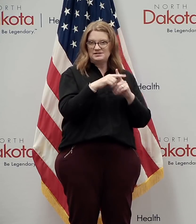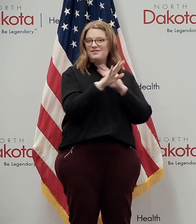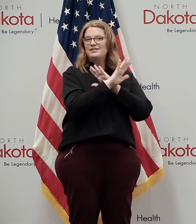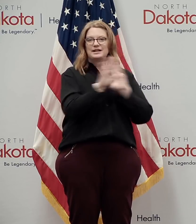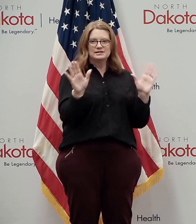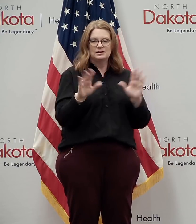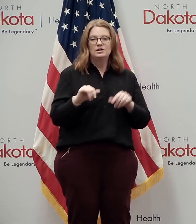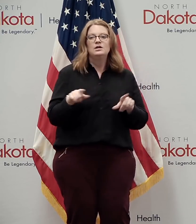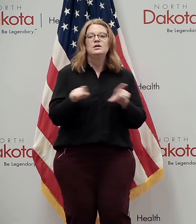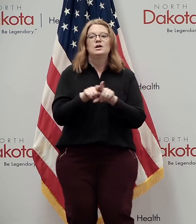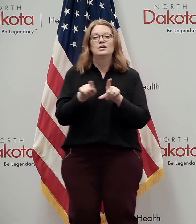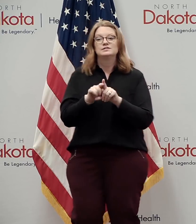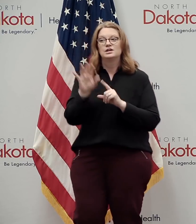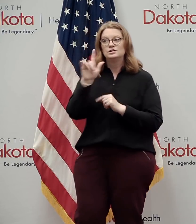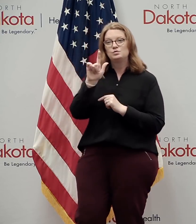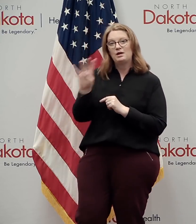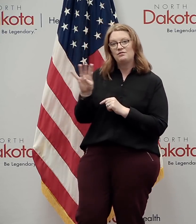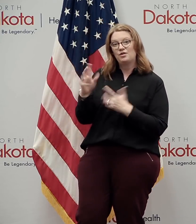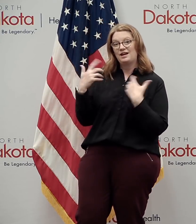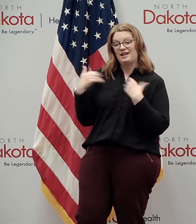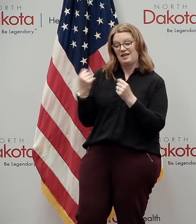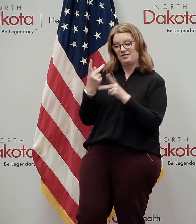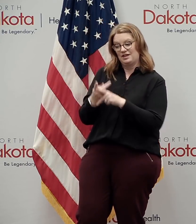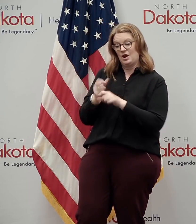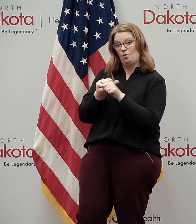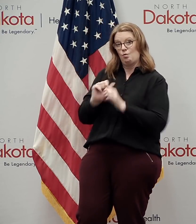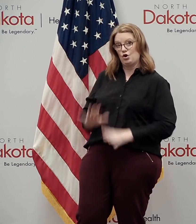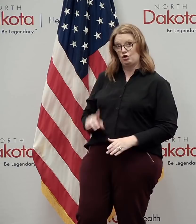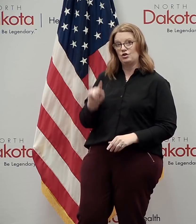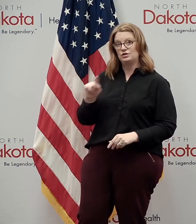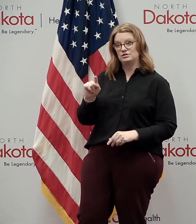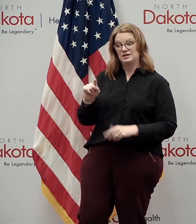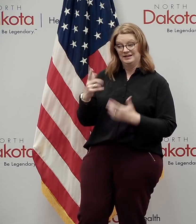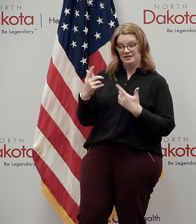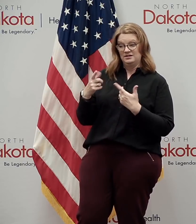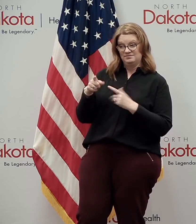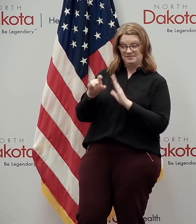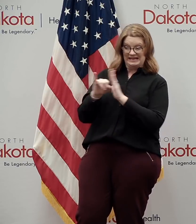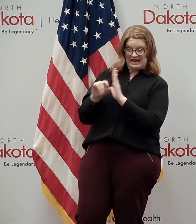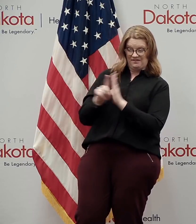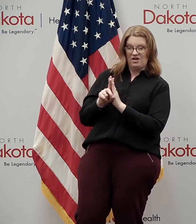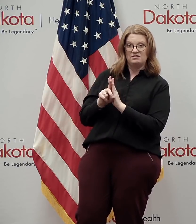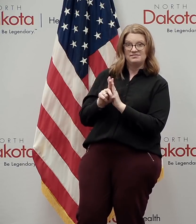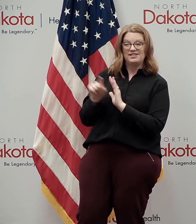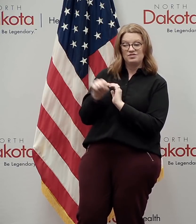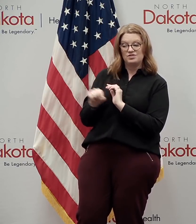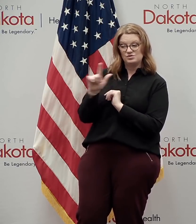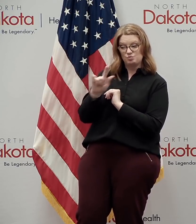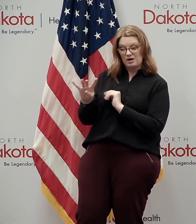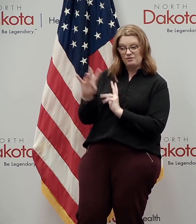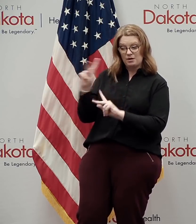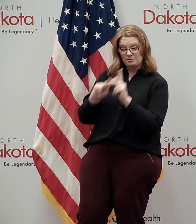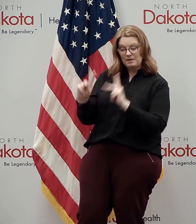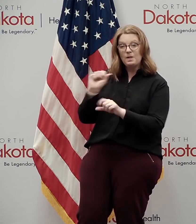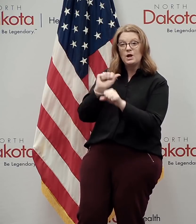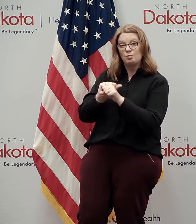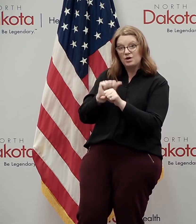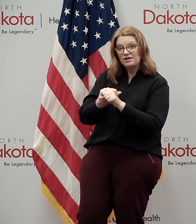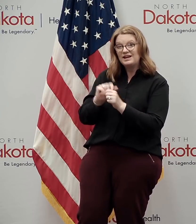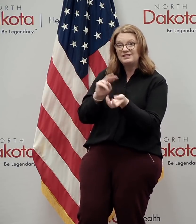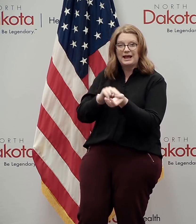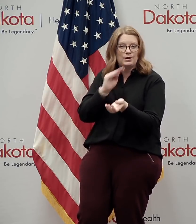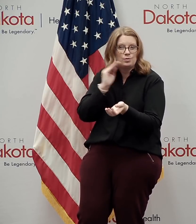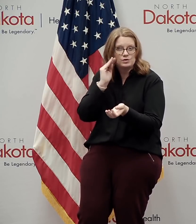have 24 healthcare workers in long-term care that we've identified, and identifying those healthcare workers and removing them from